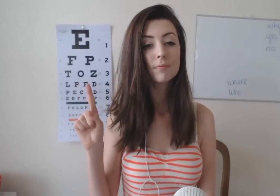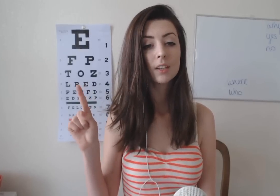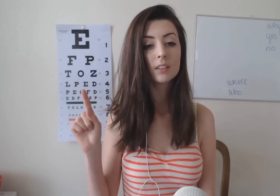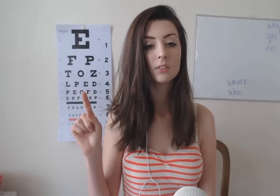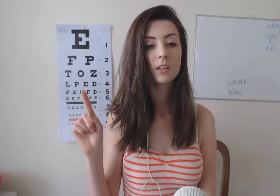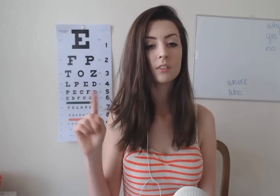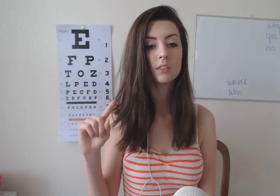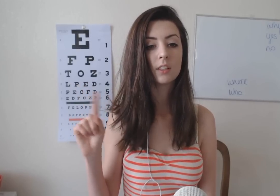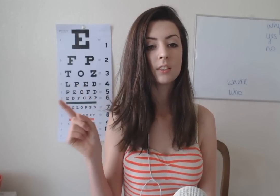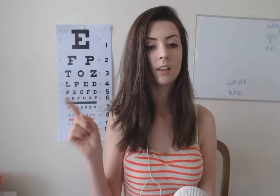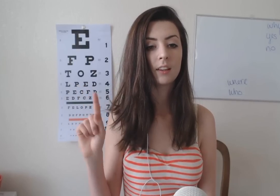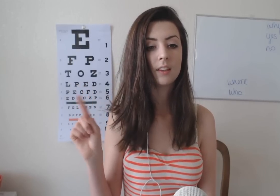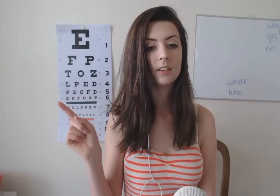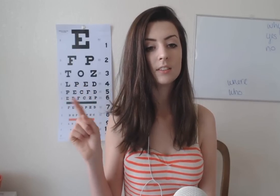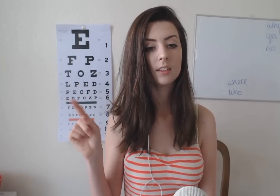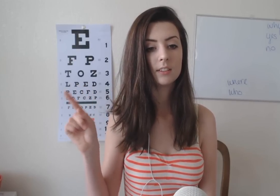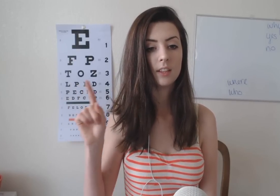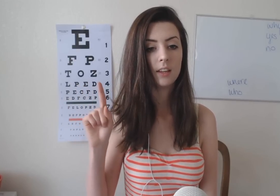So it's not like this, it's like,